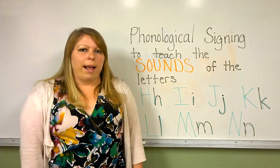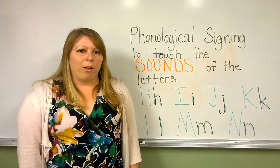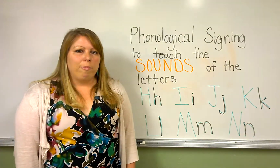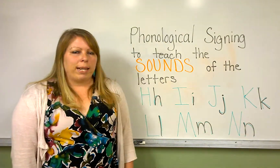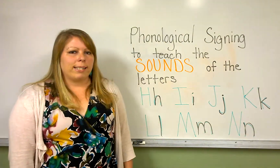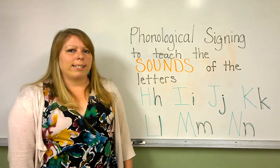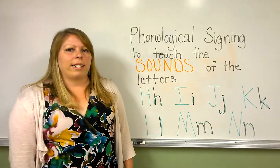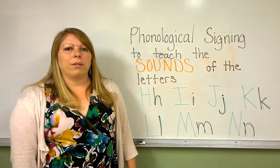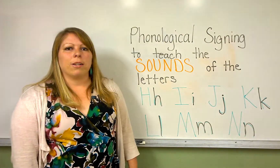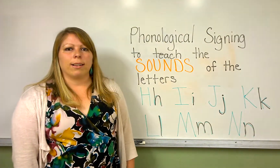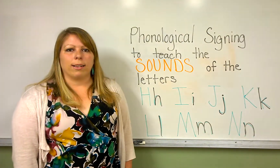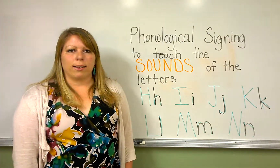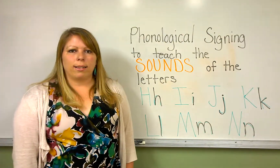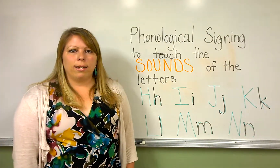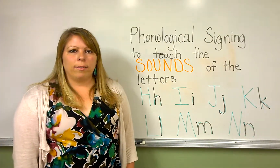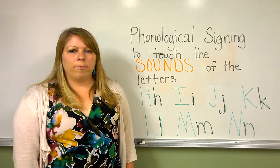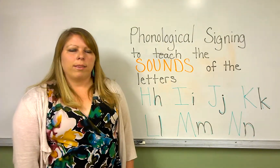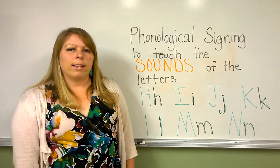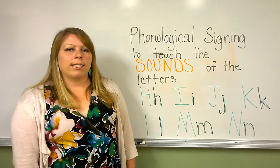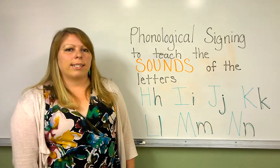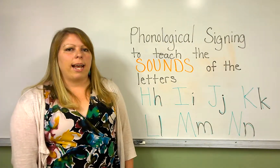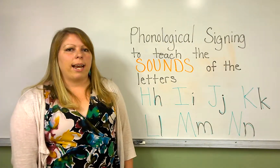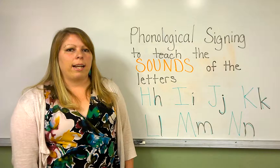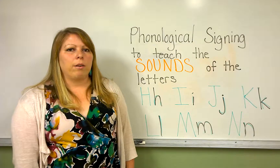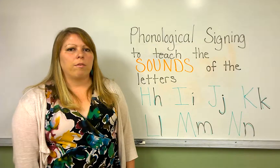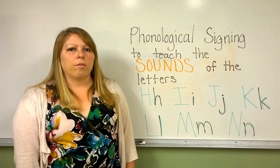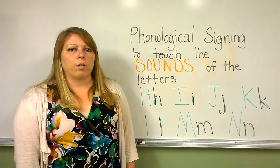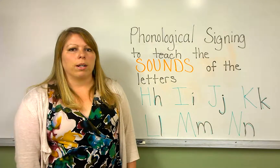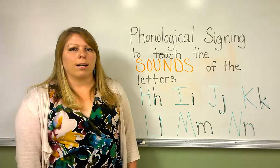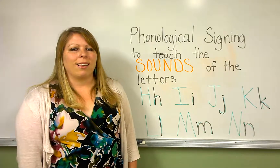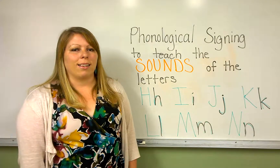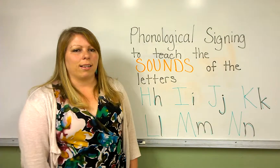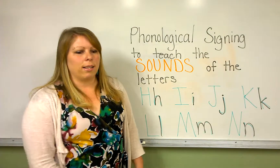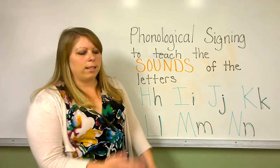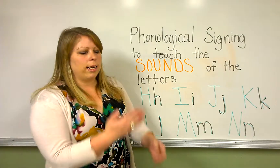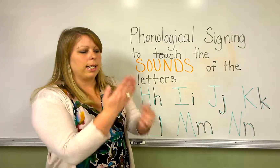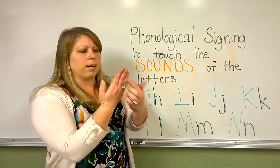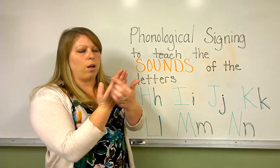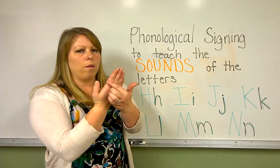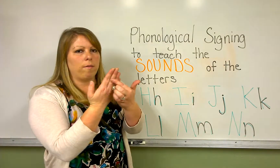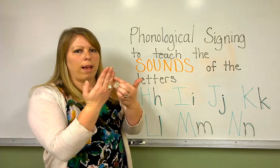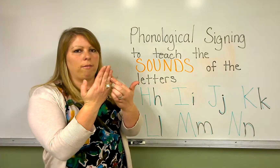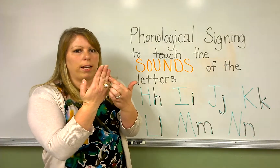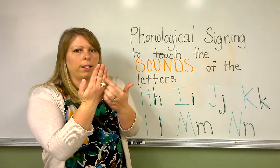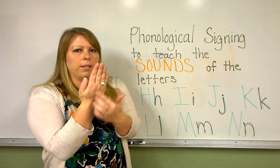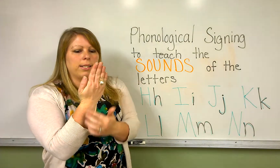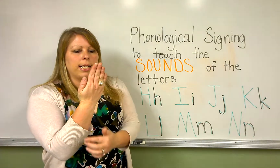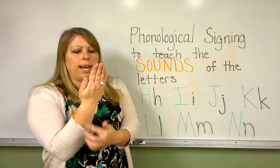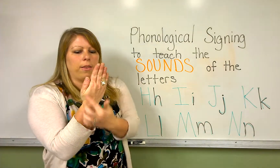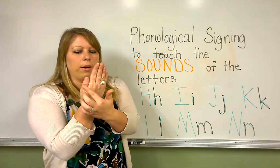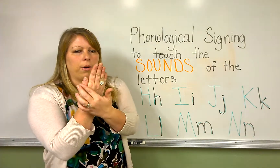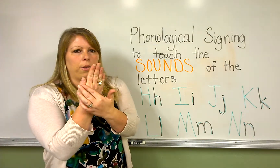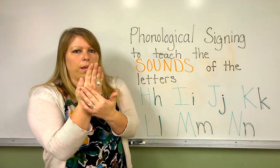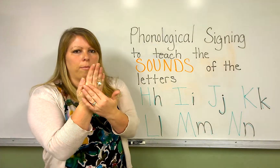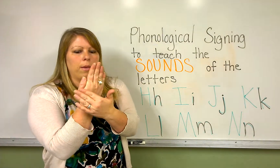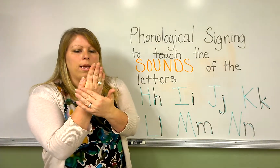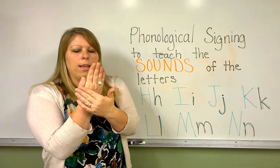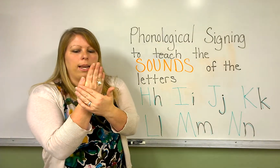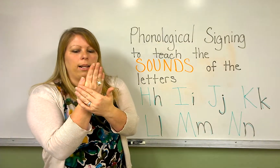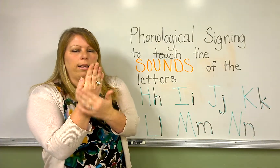L makes the sound O. The sign for O is all 5 fingers together, your thumb